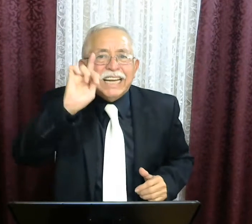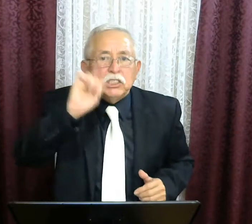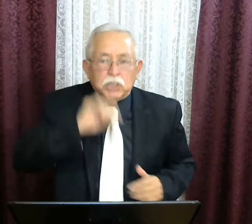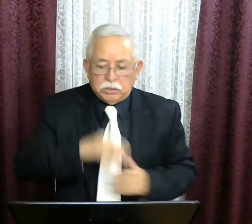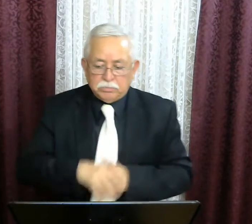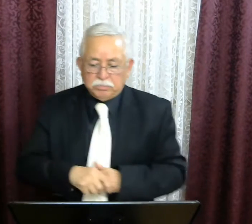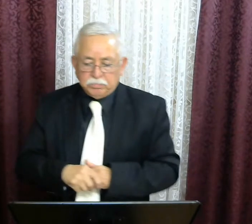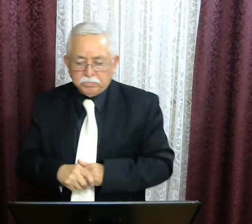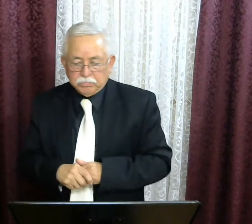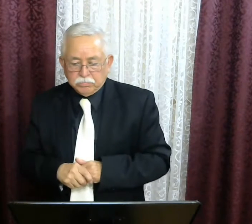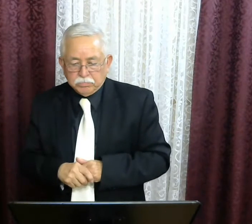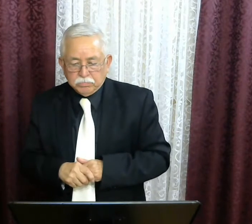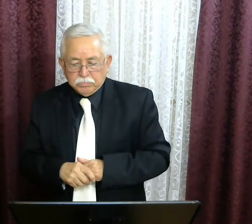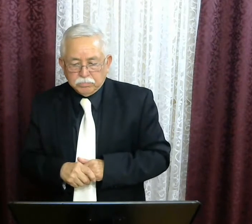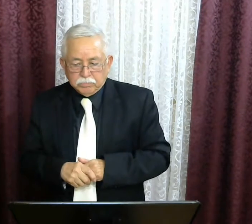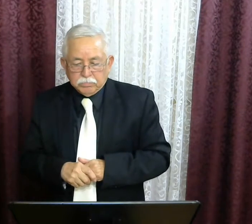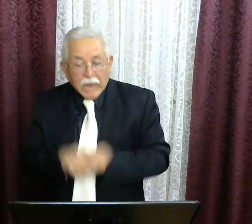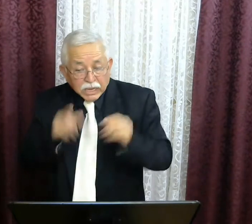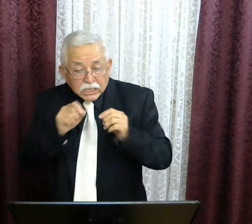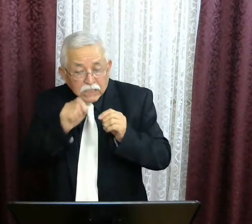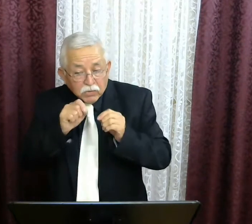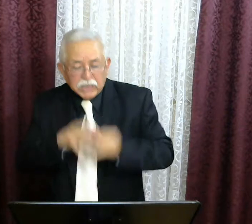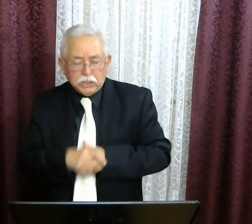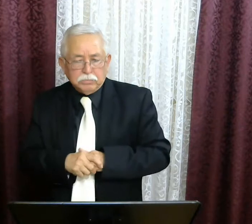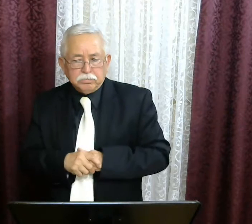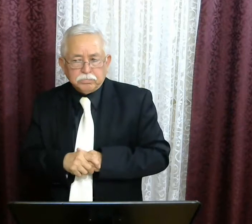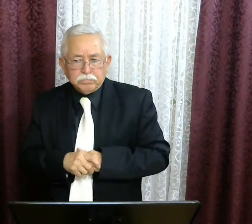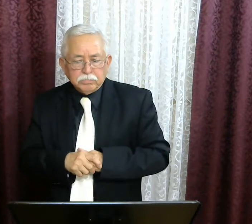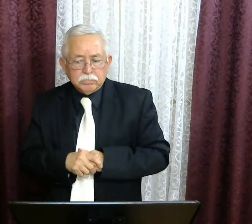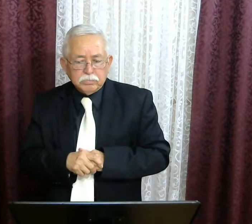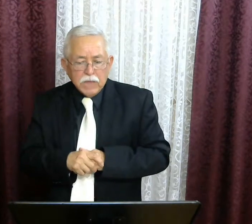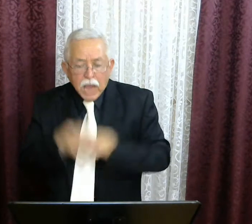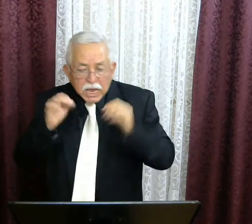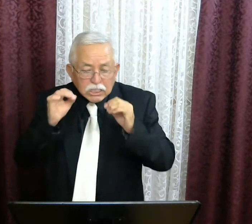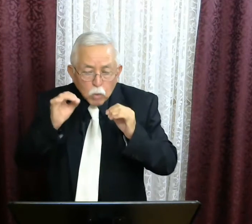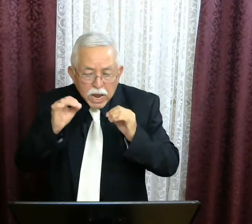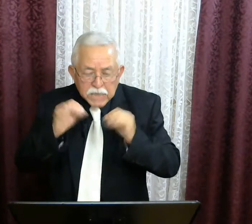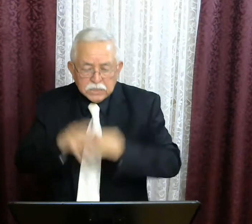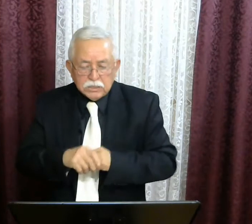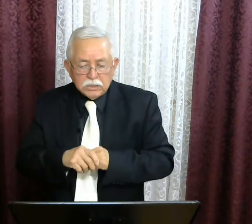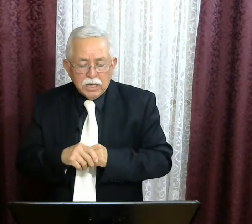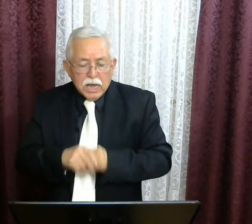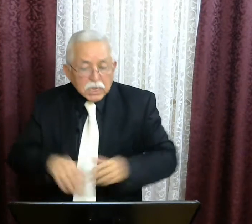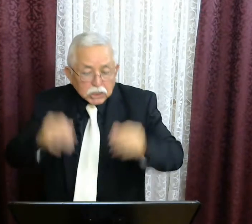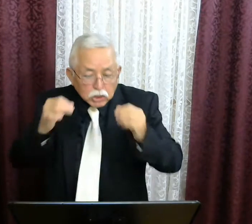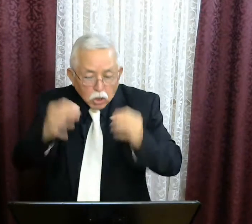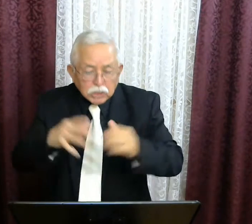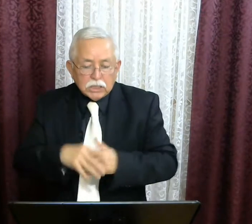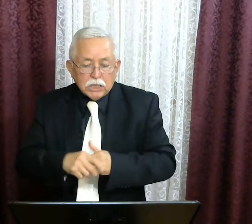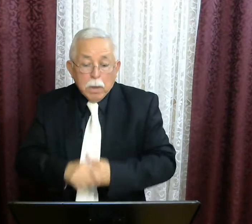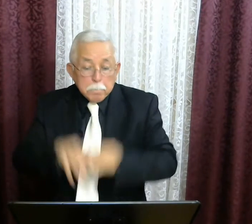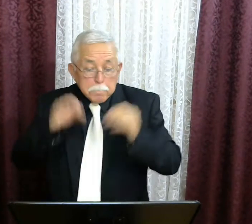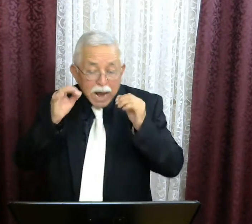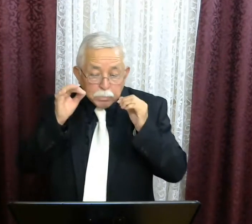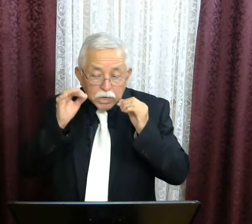intention. That his salvation, his ways, his justice might be